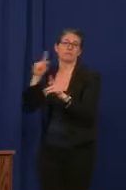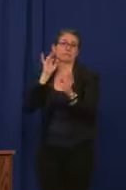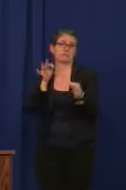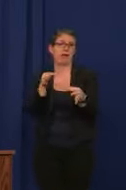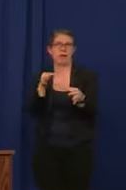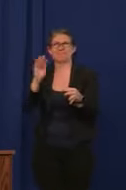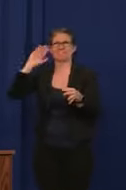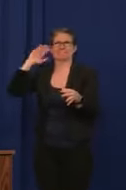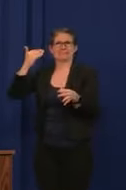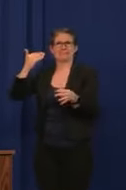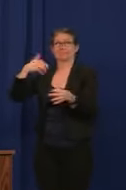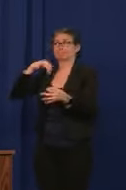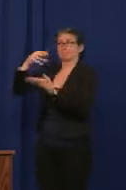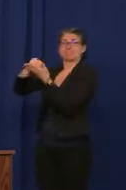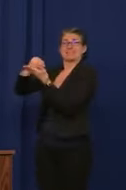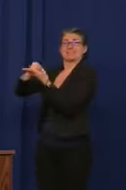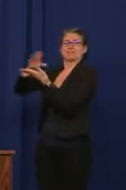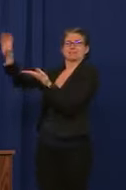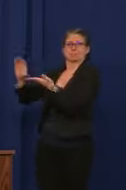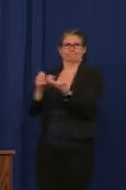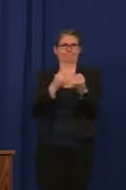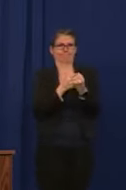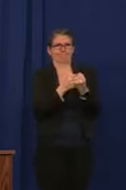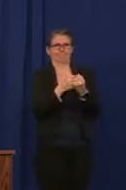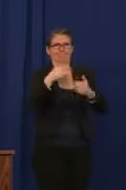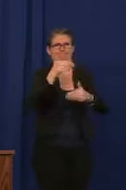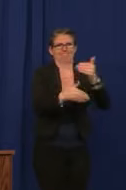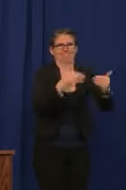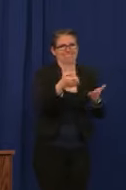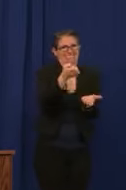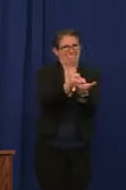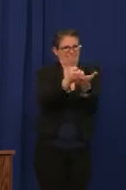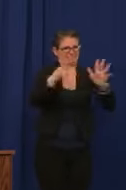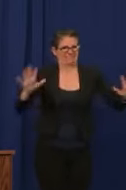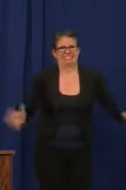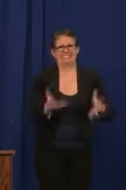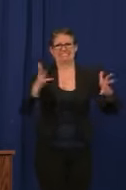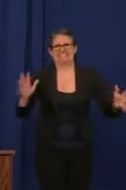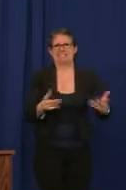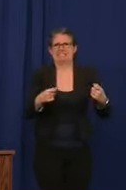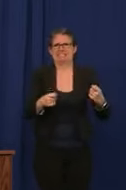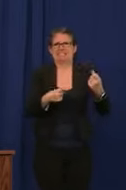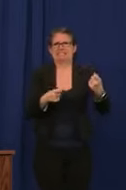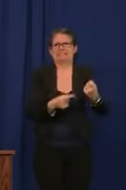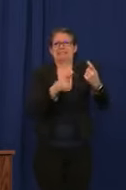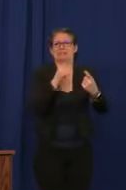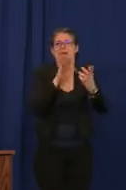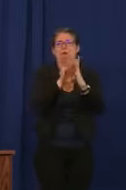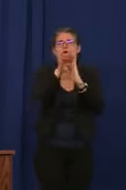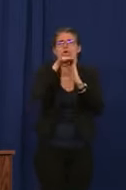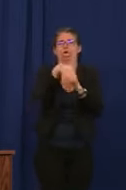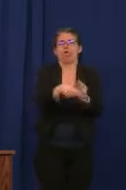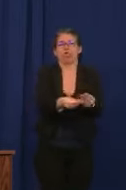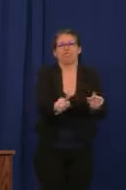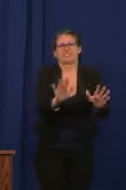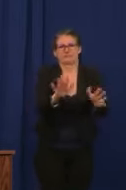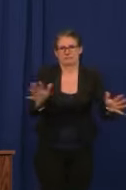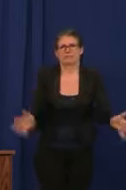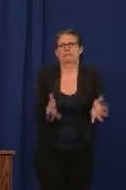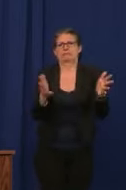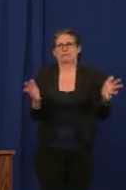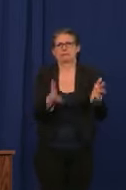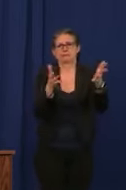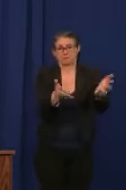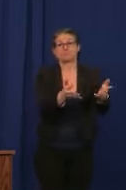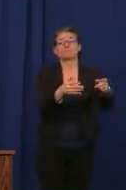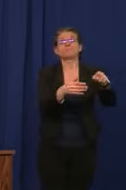in an ad hoc fashion with a great number of people, and Heather Johnson is as well, with members of the business community, the labor